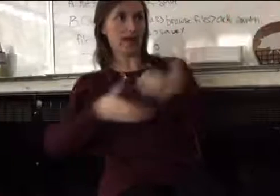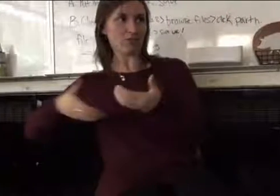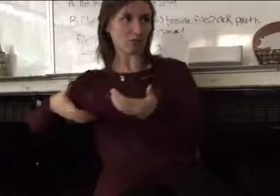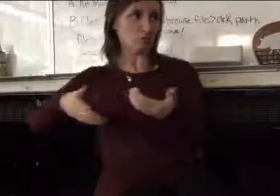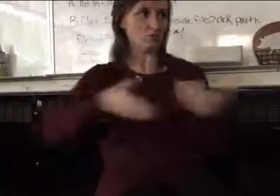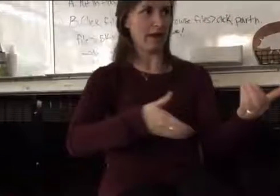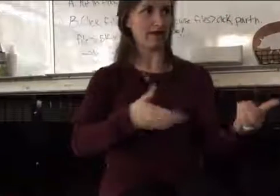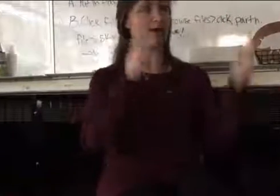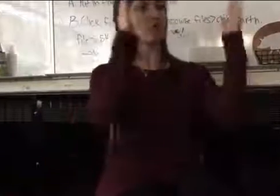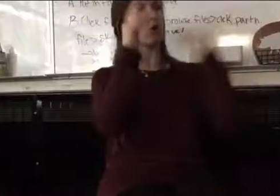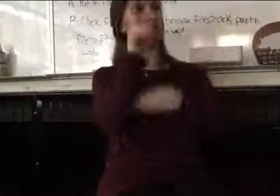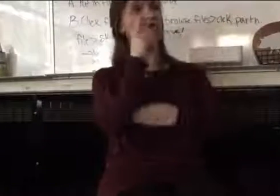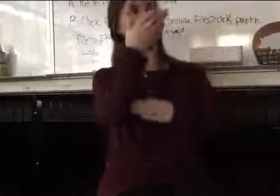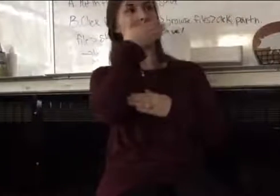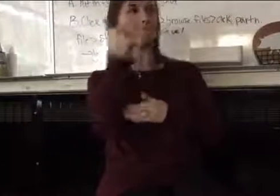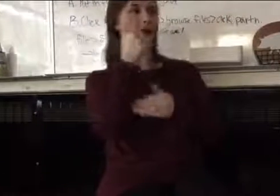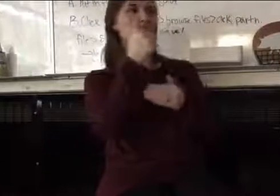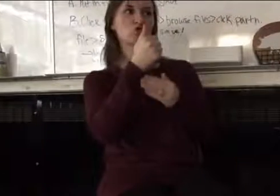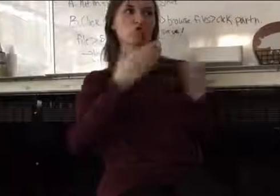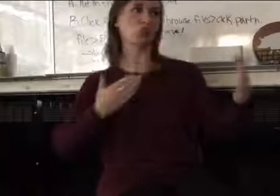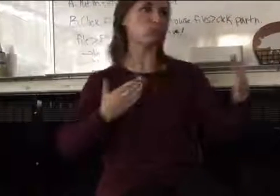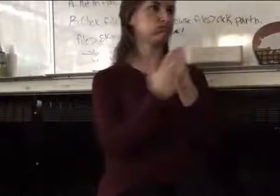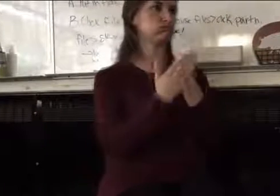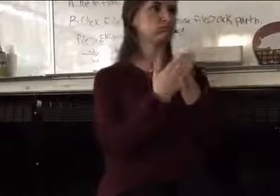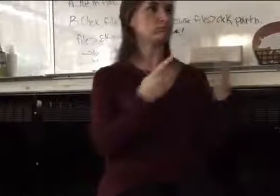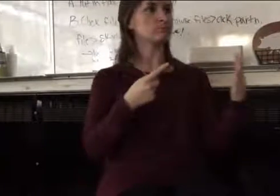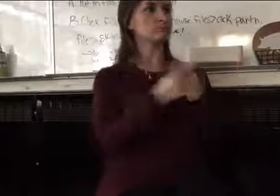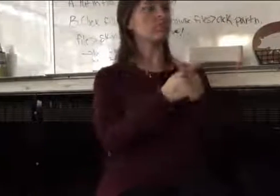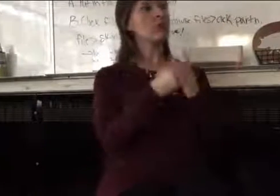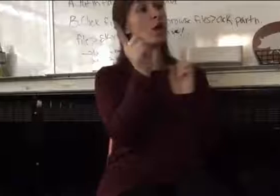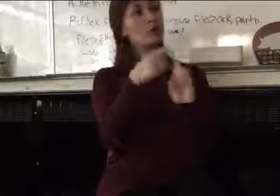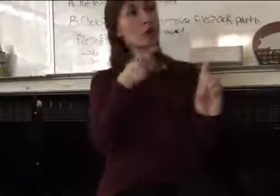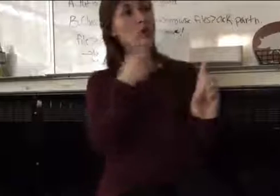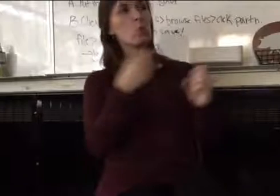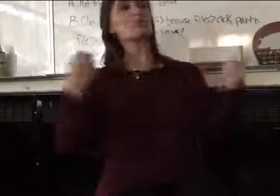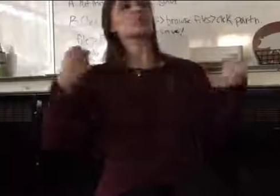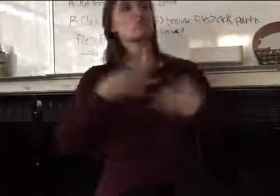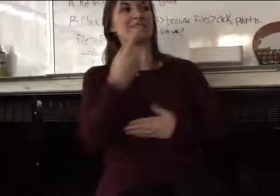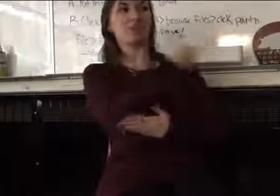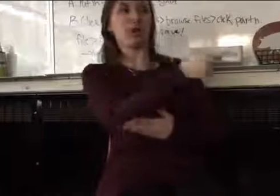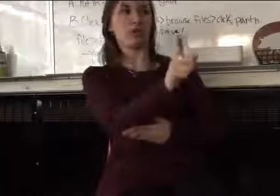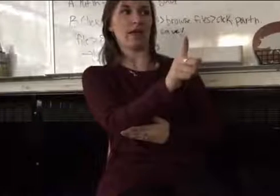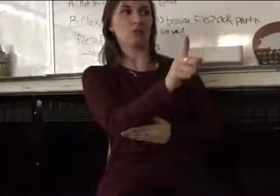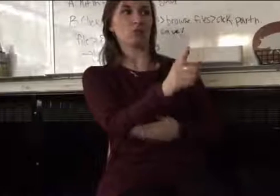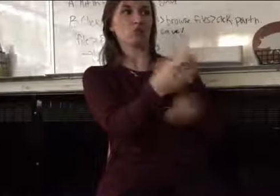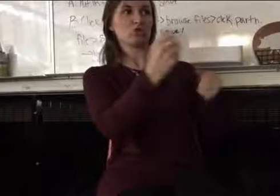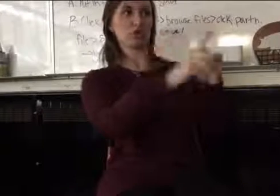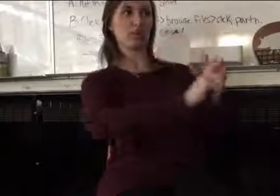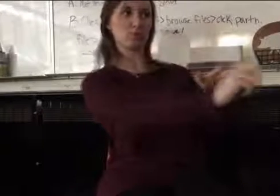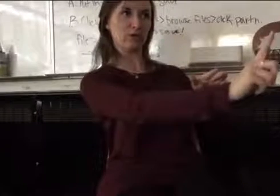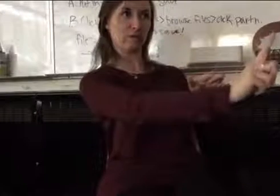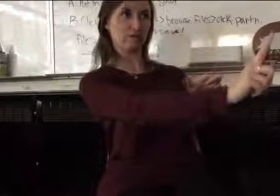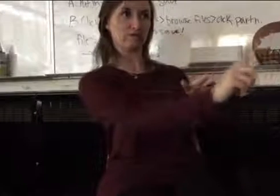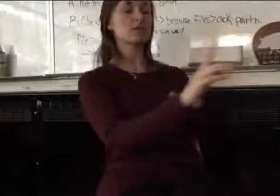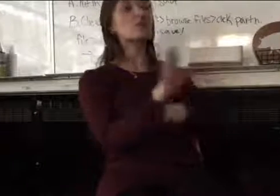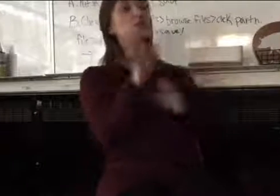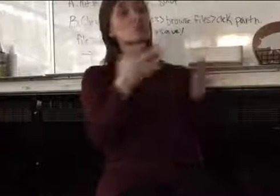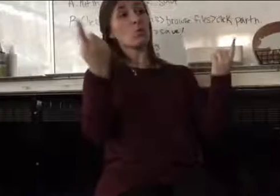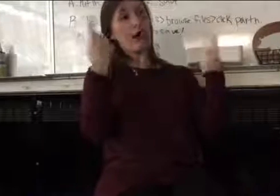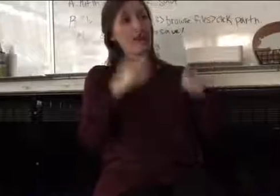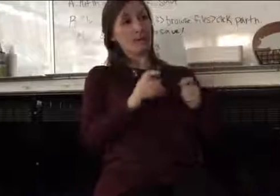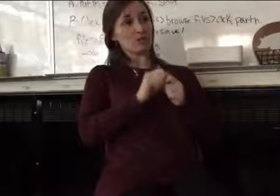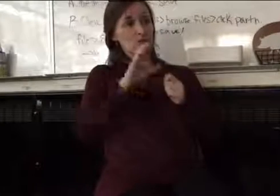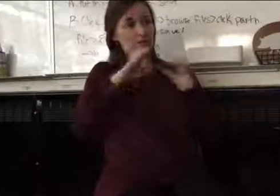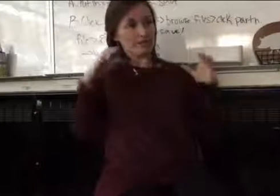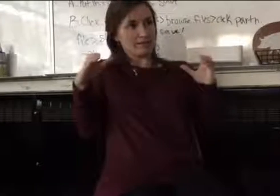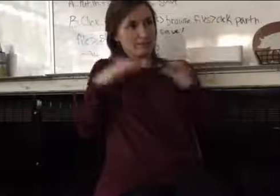best. That's the goal. The idea was to scare them into leaving. So we're going to watch what happens to Colonel Chamberlain's